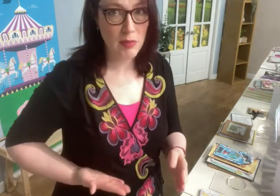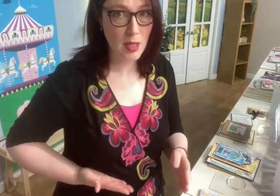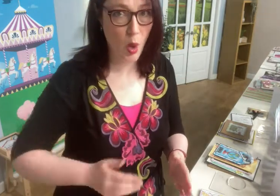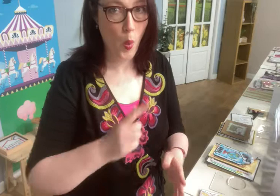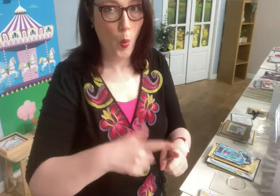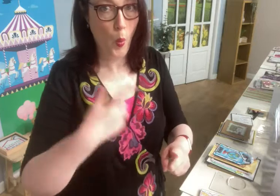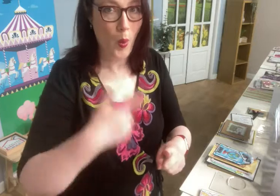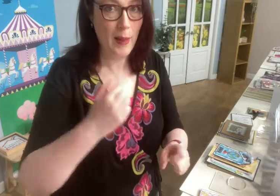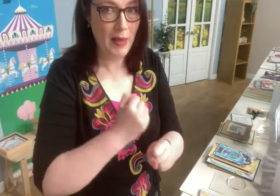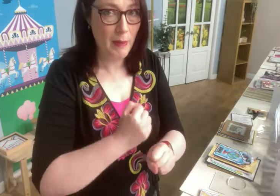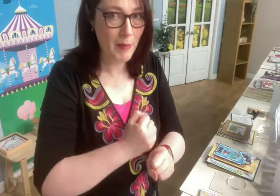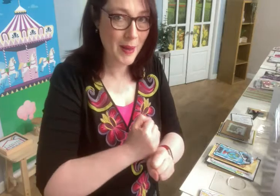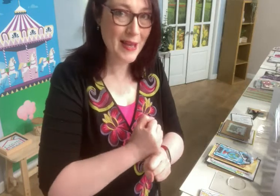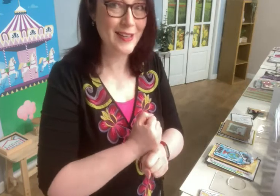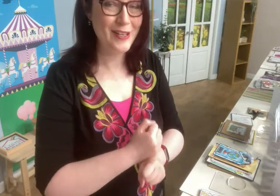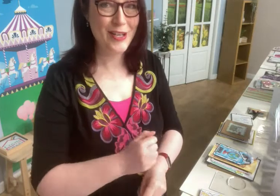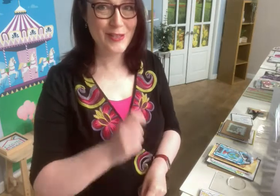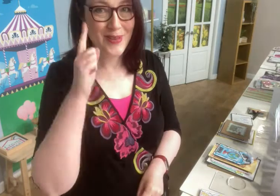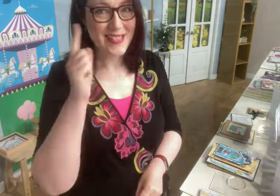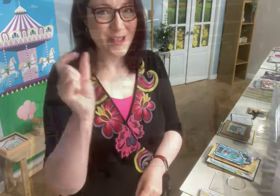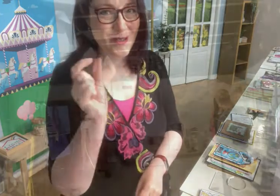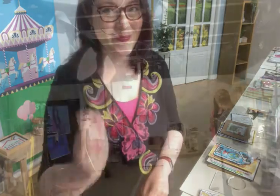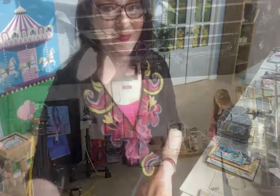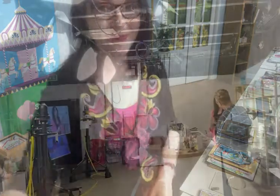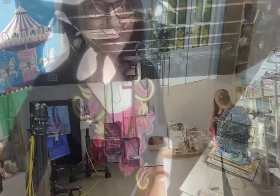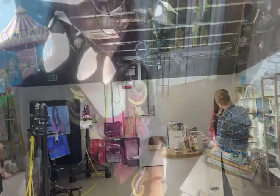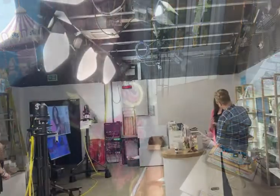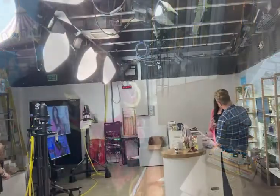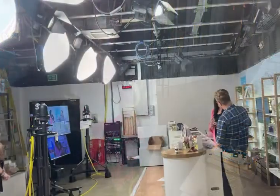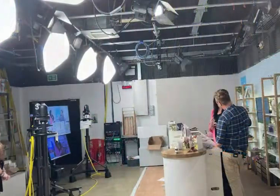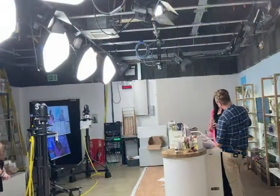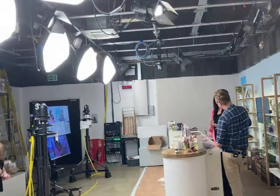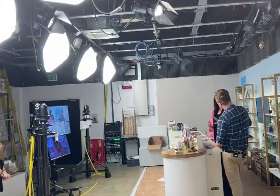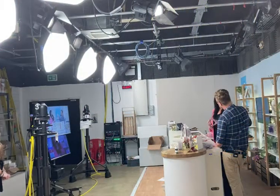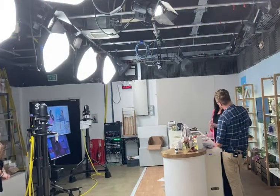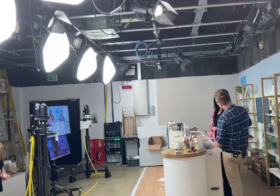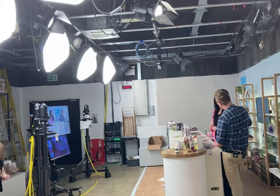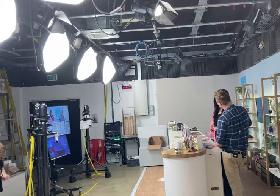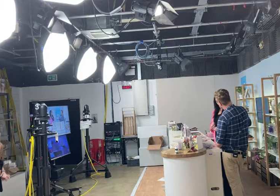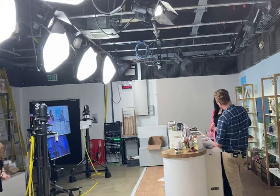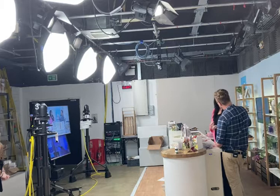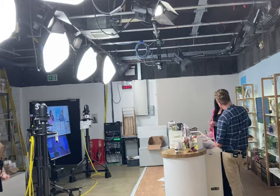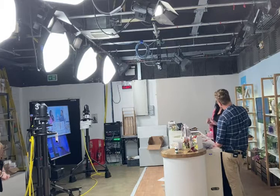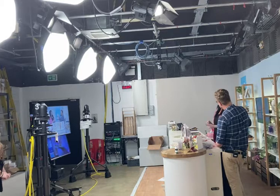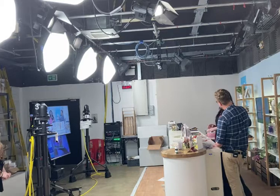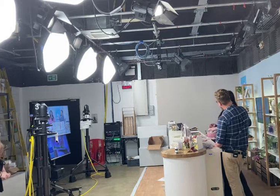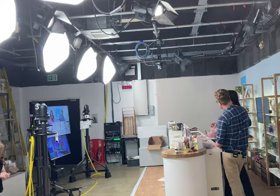quickly so that we at least have something to show when we're live. So this is just to show that whilst I was setting up there,